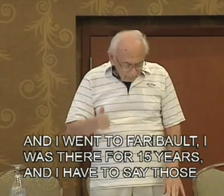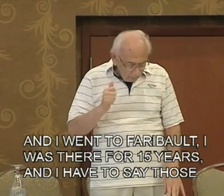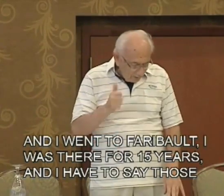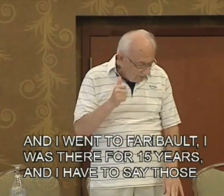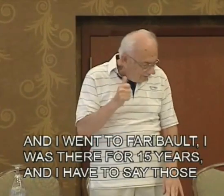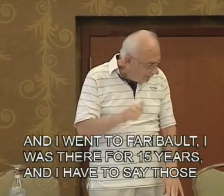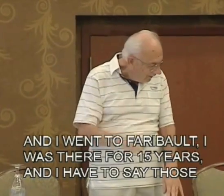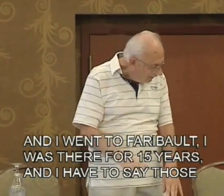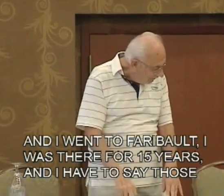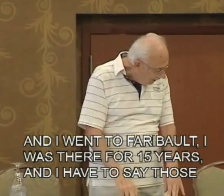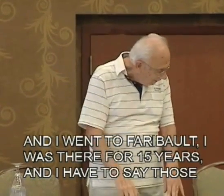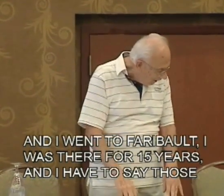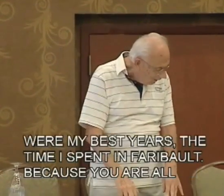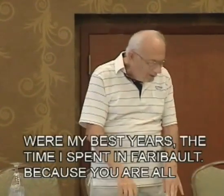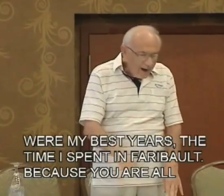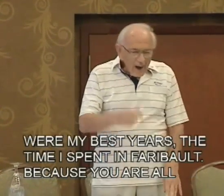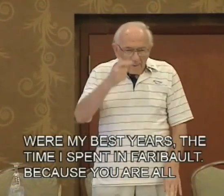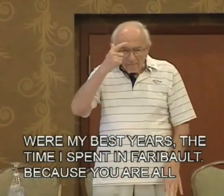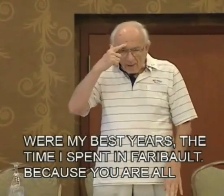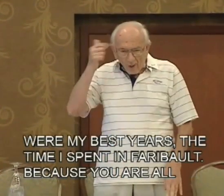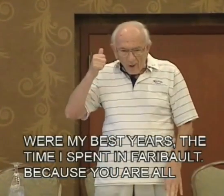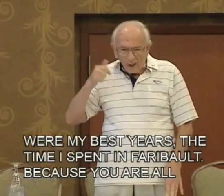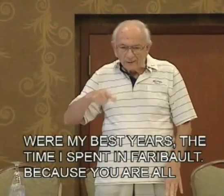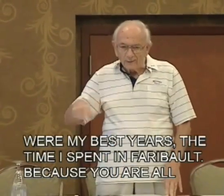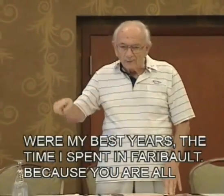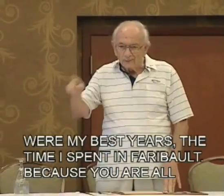I spent in Faribault because